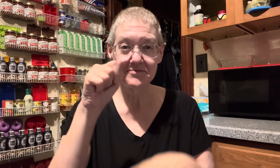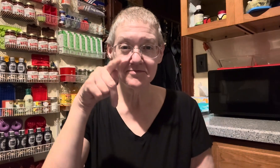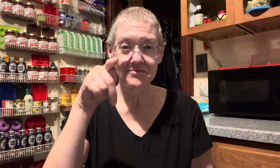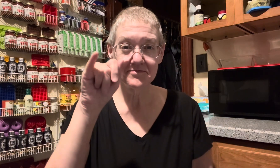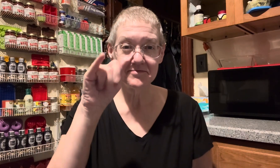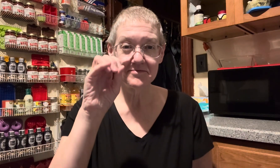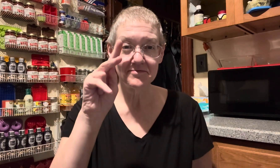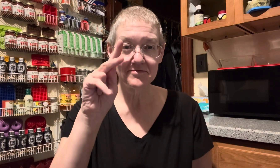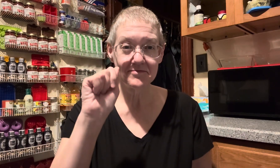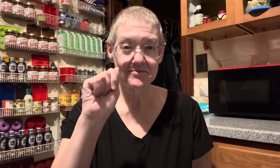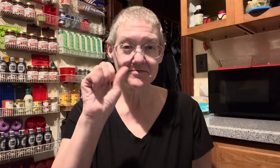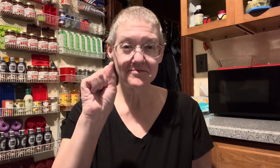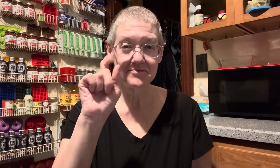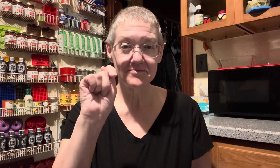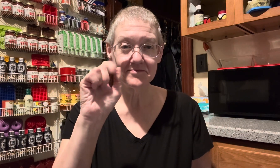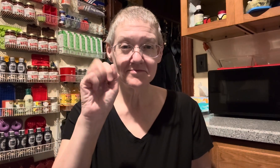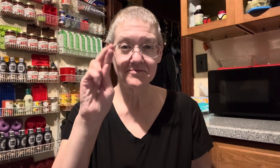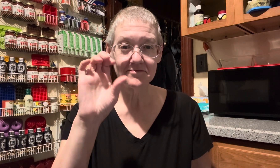and tapioca starch